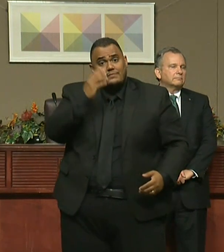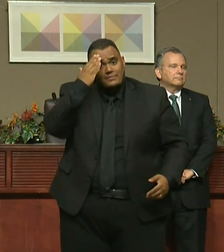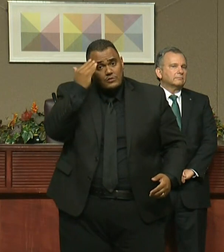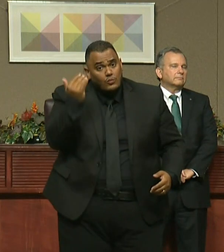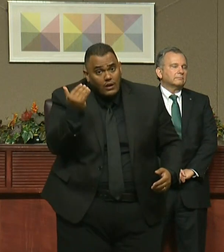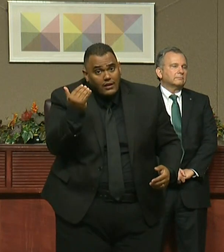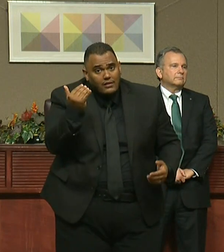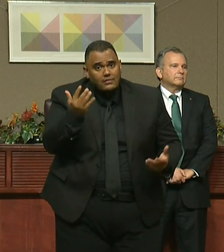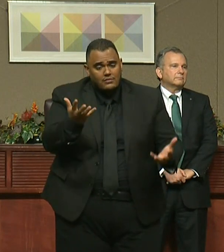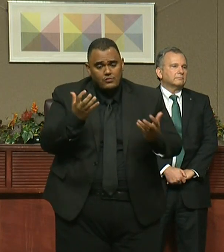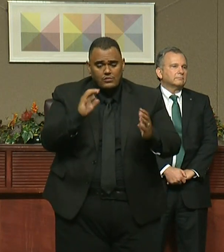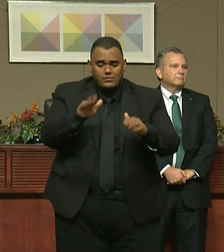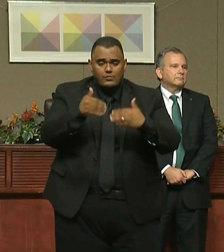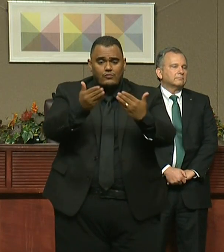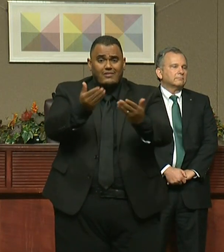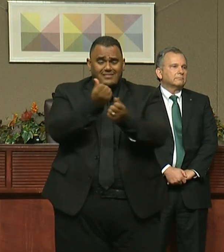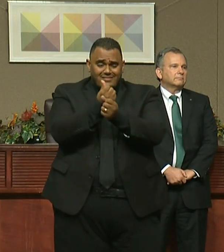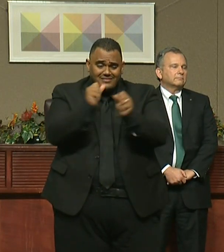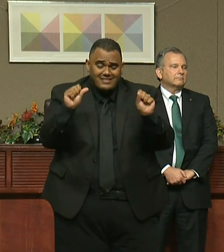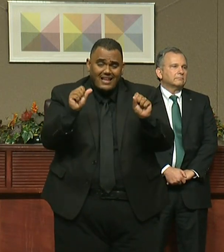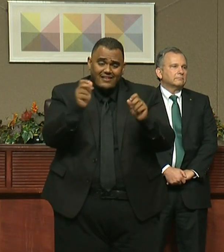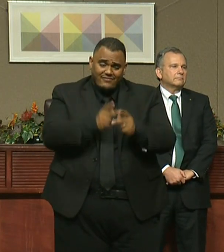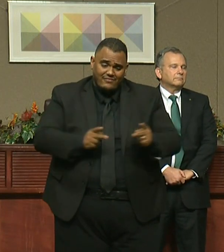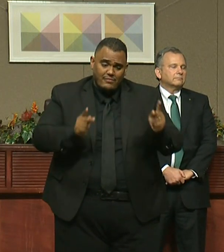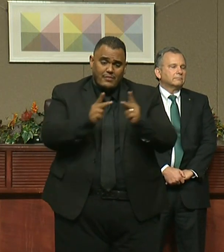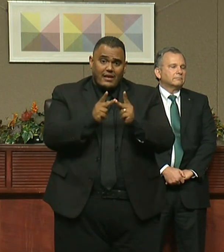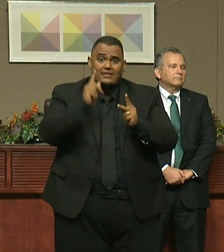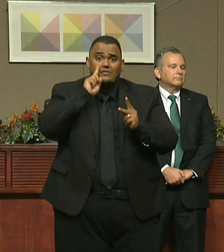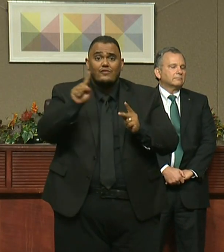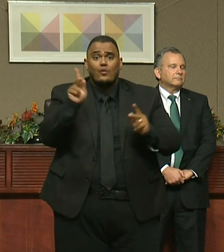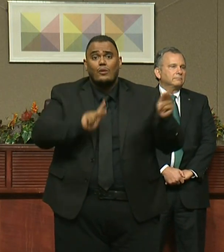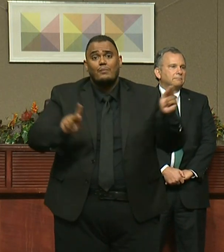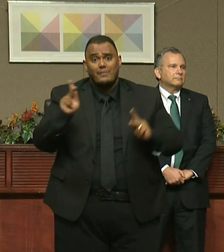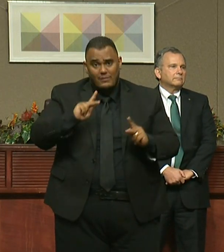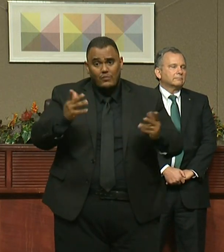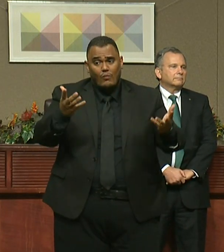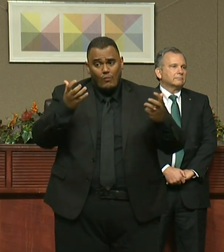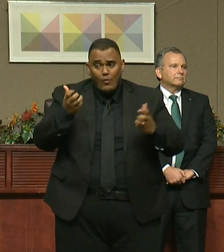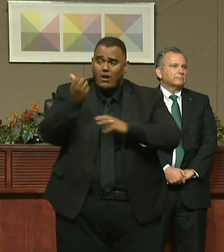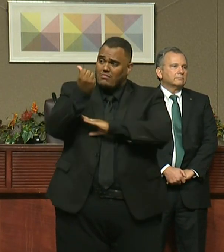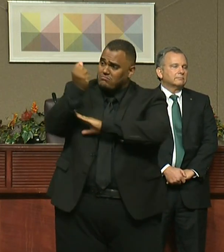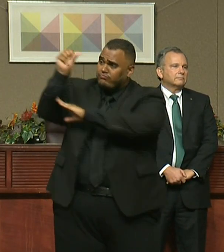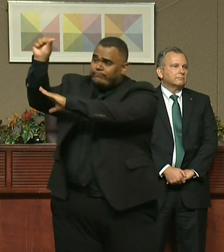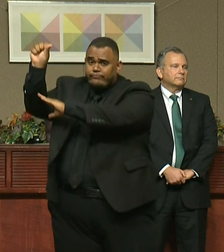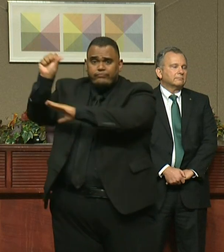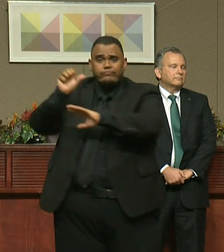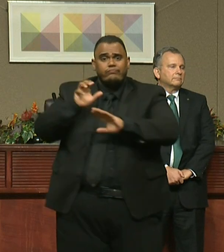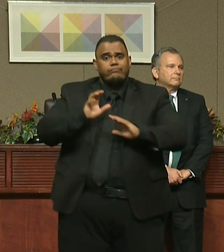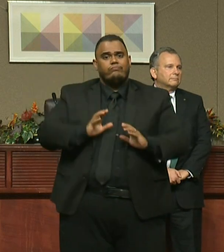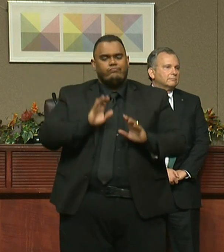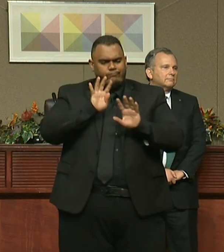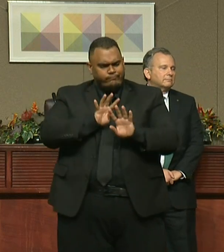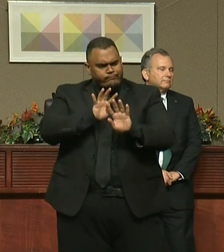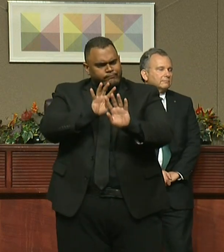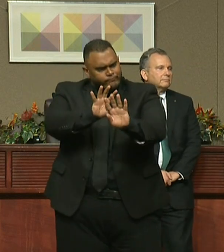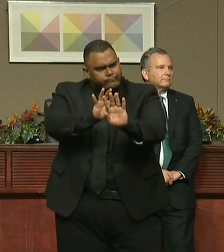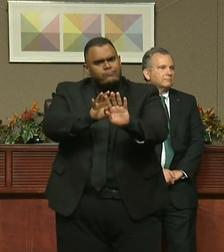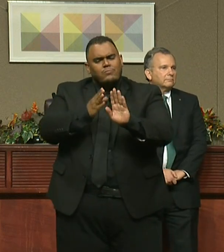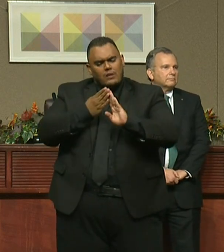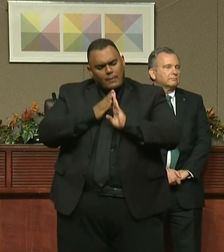a safe place for those who want to peacefully demonstrate to be able to do